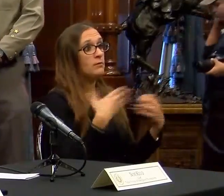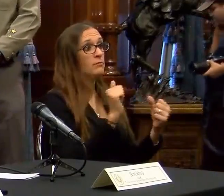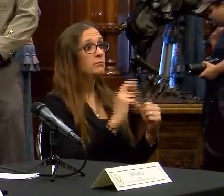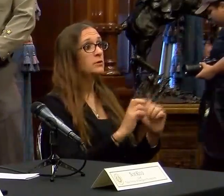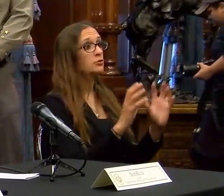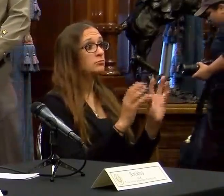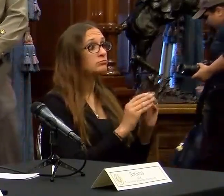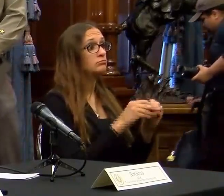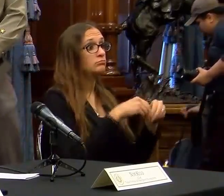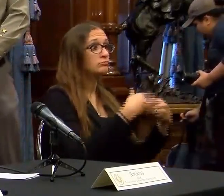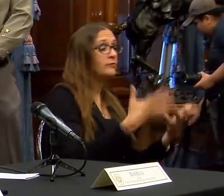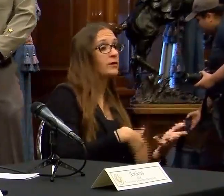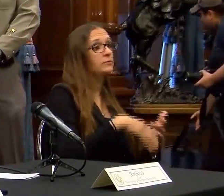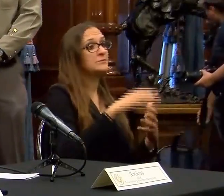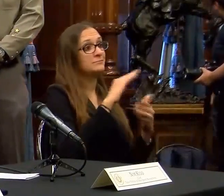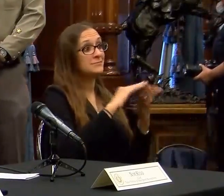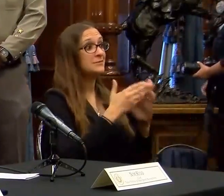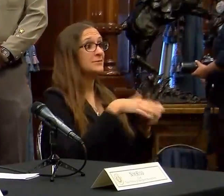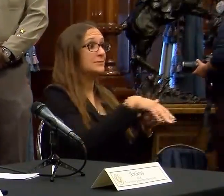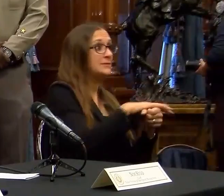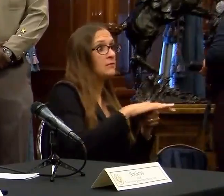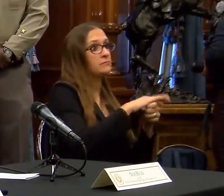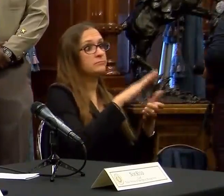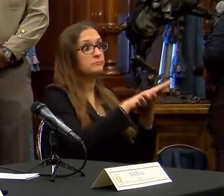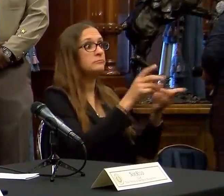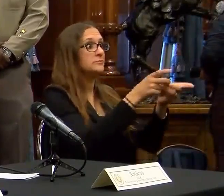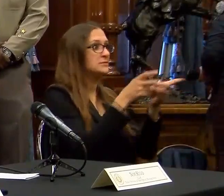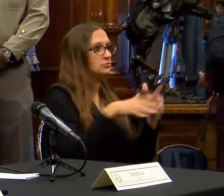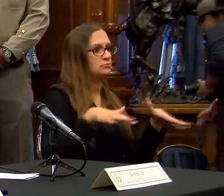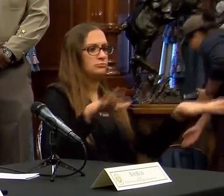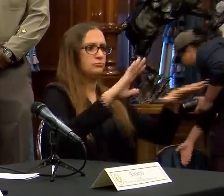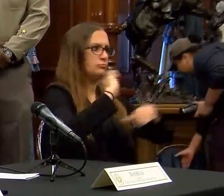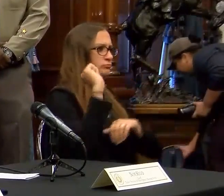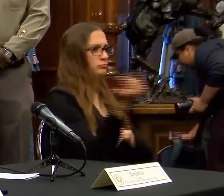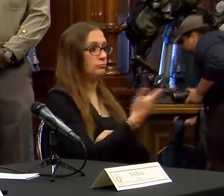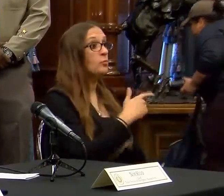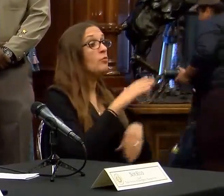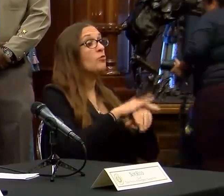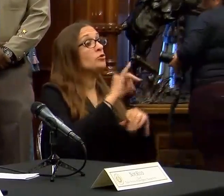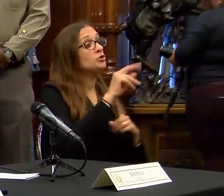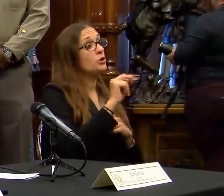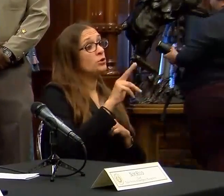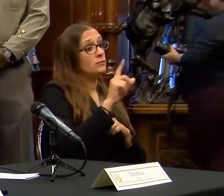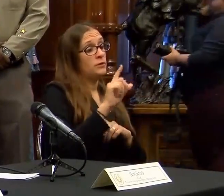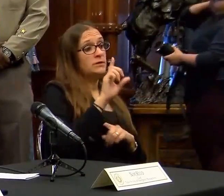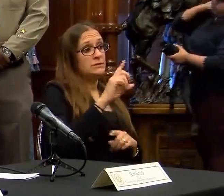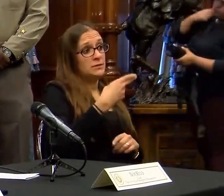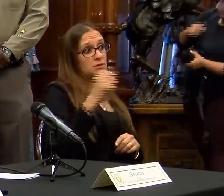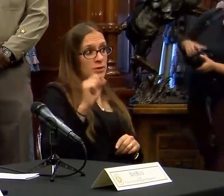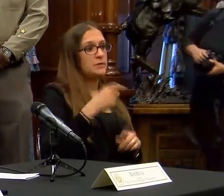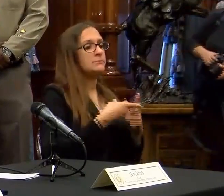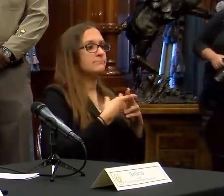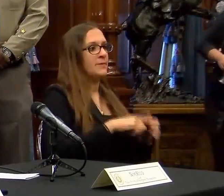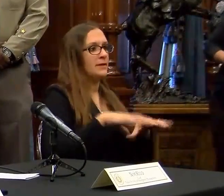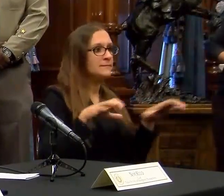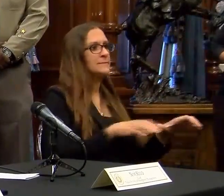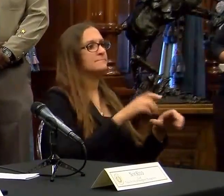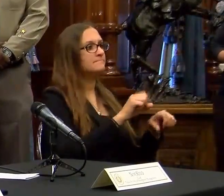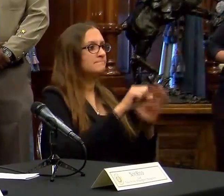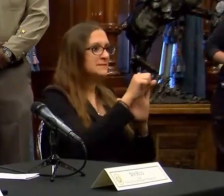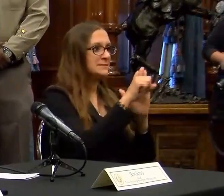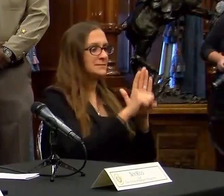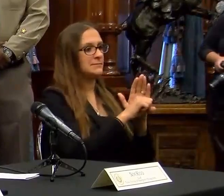city and county officials, as well as school districts. On January the 31st, DSHS activated the State